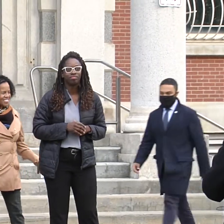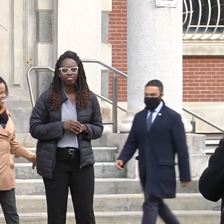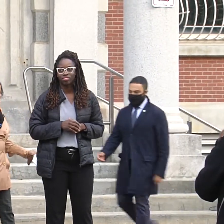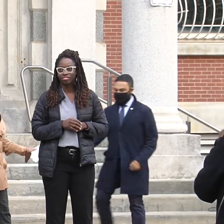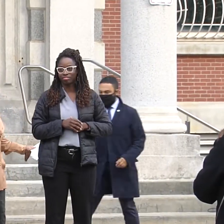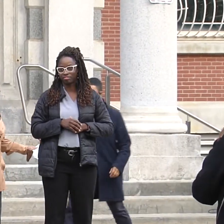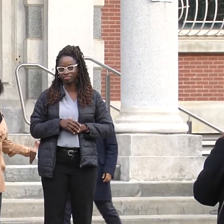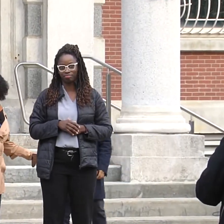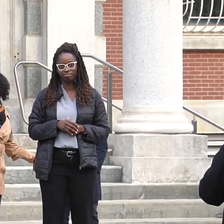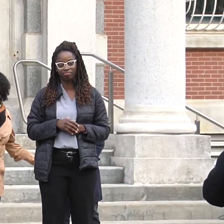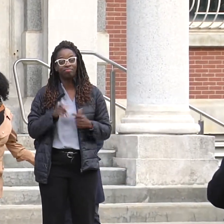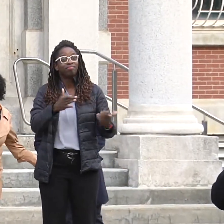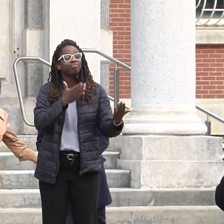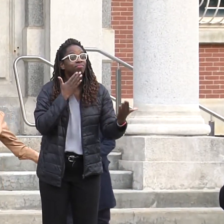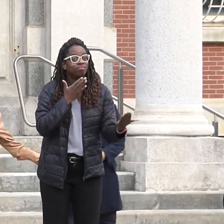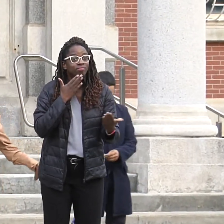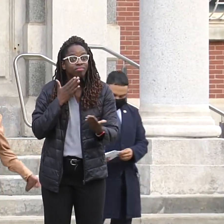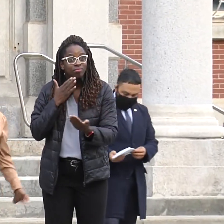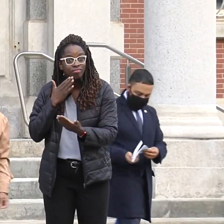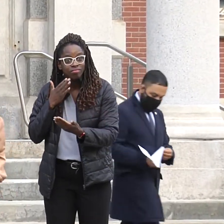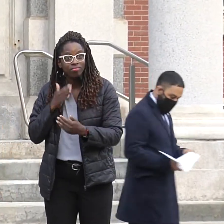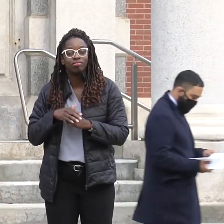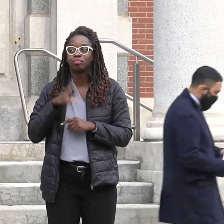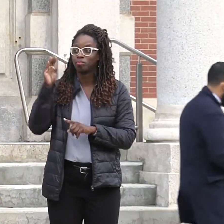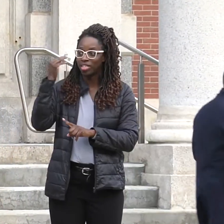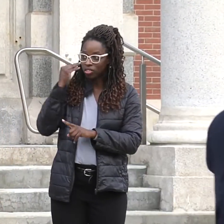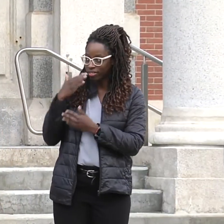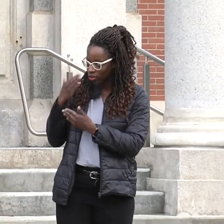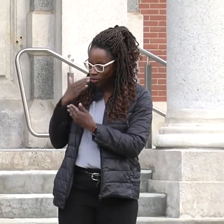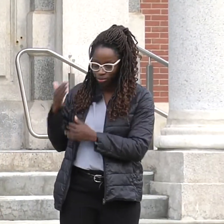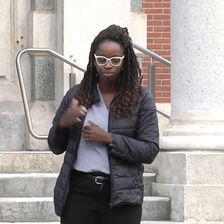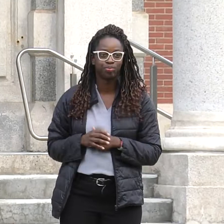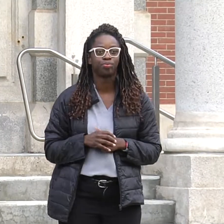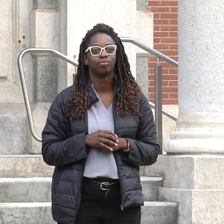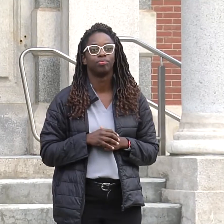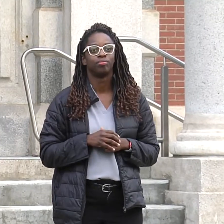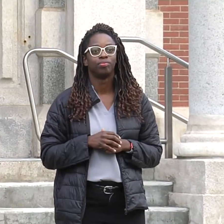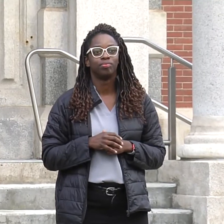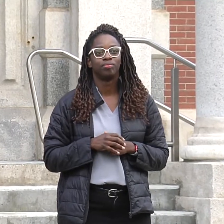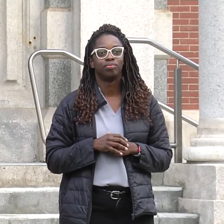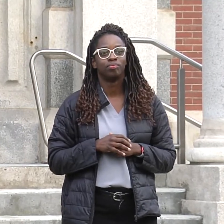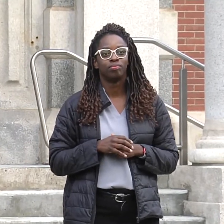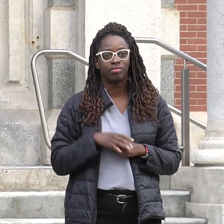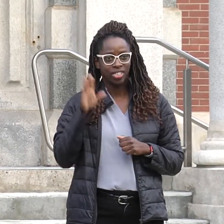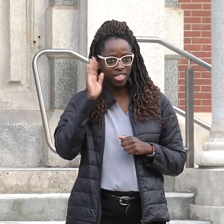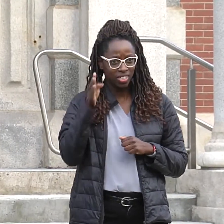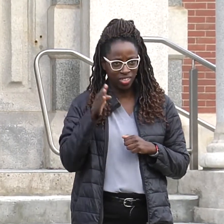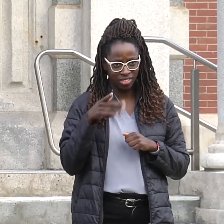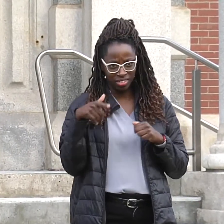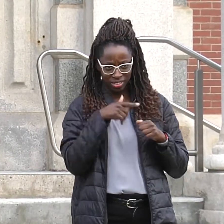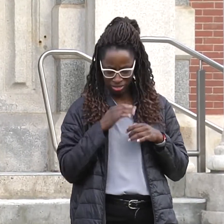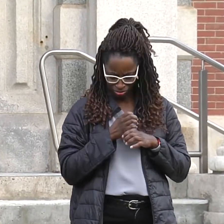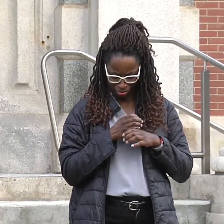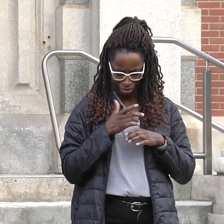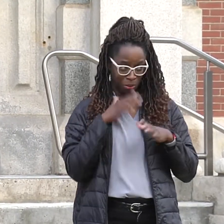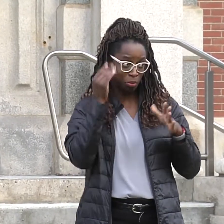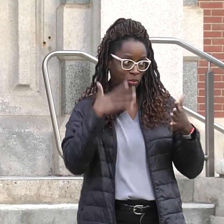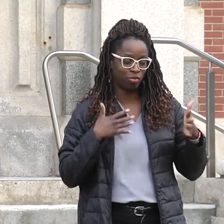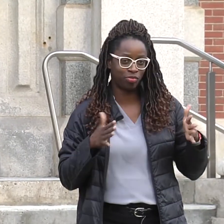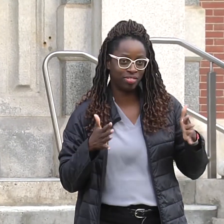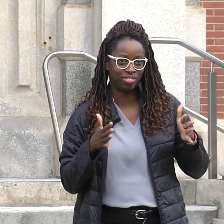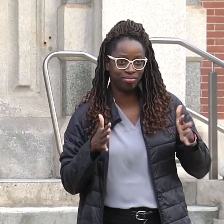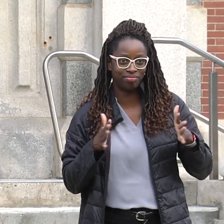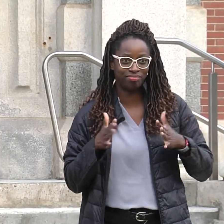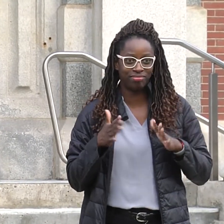Thank you, Cara, and thank you, Mayor Janey. I knew I was going to do that. So thank you all for coming today. It's